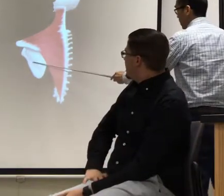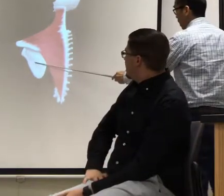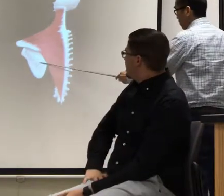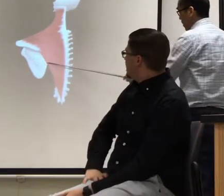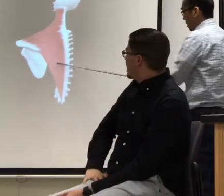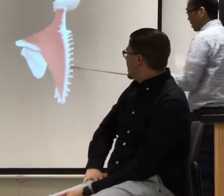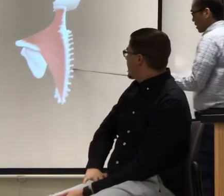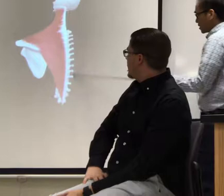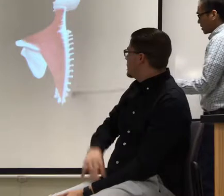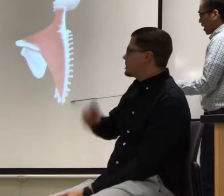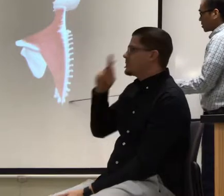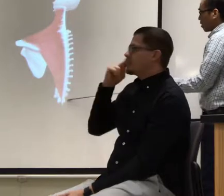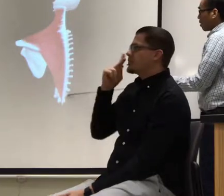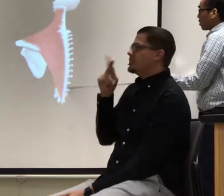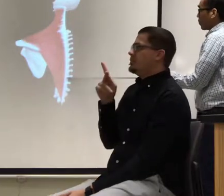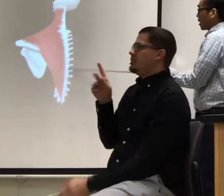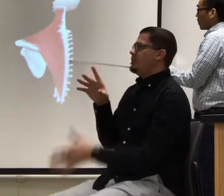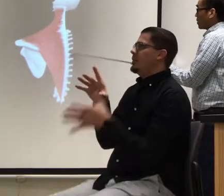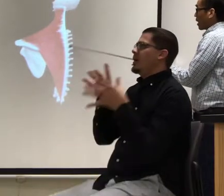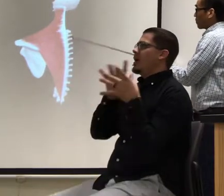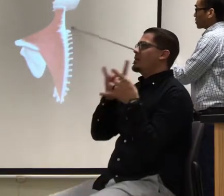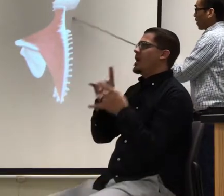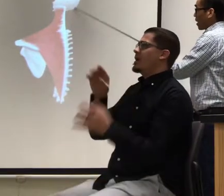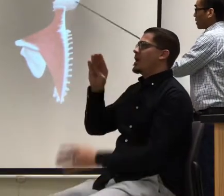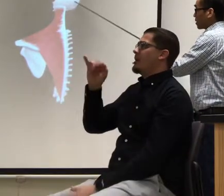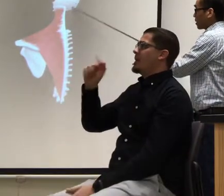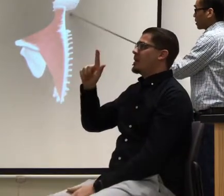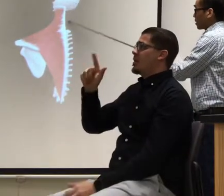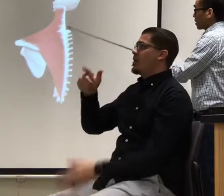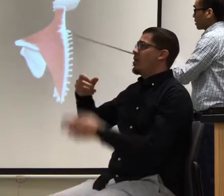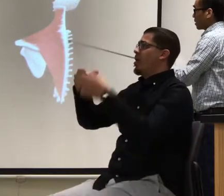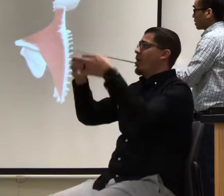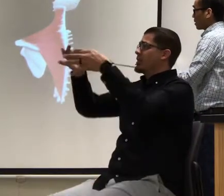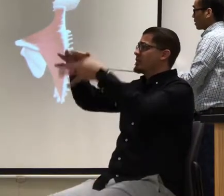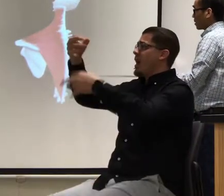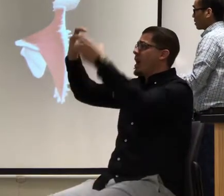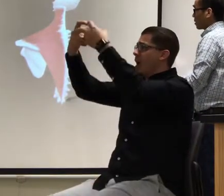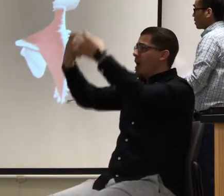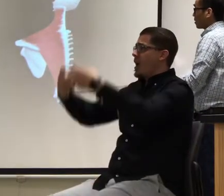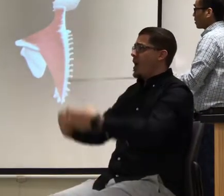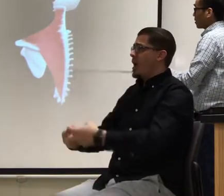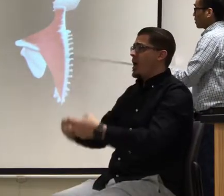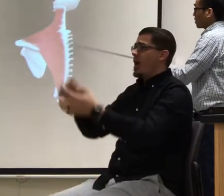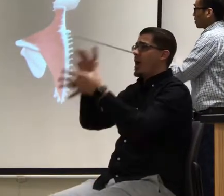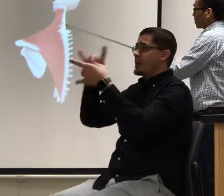And do you see how medially it's attached all the way up and down the spine?